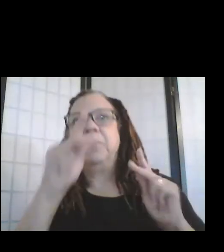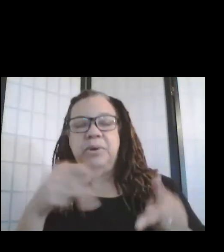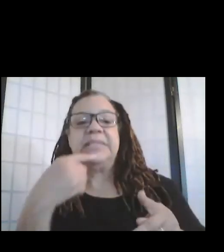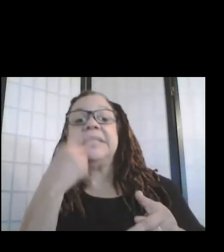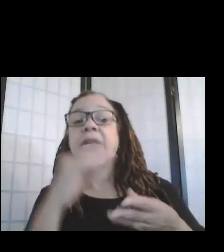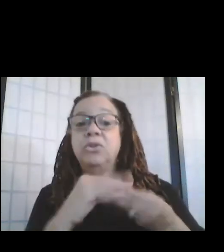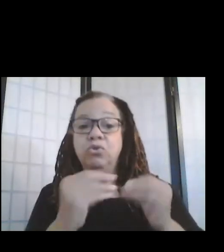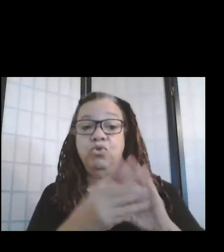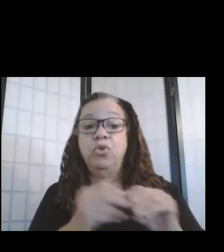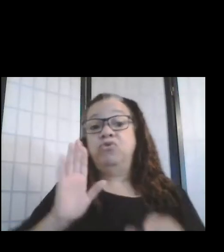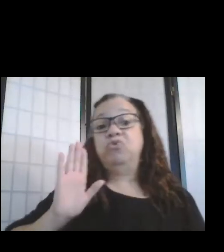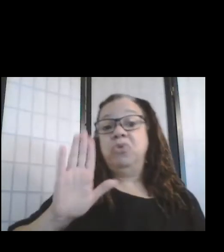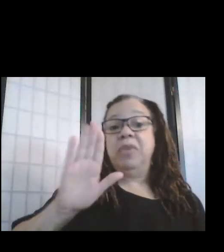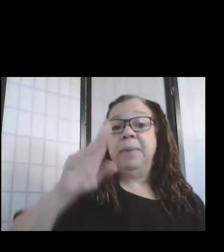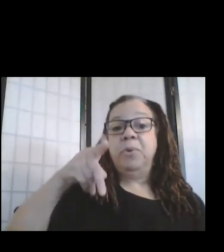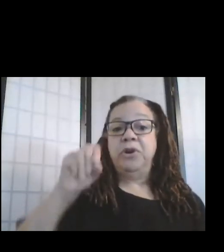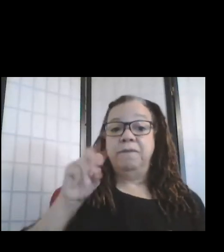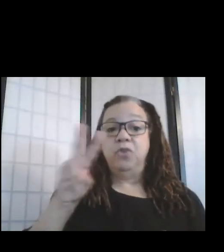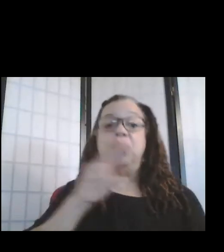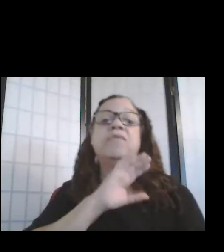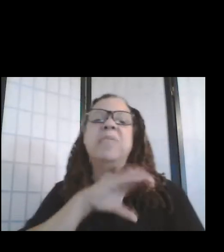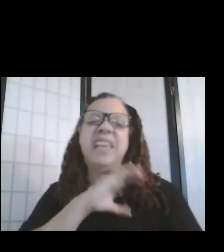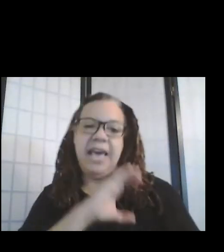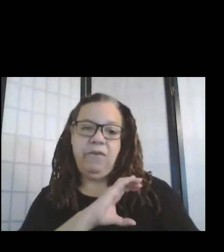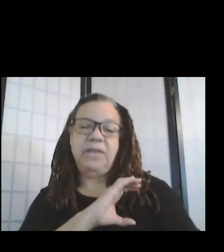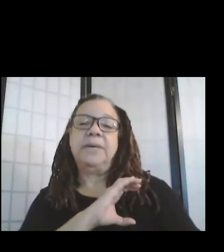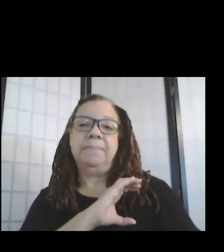the point of view of one of the characters or more in the story?